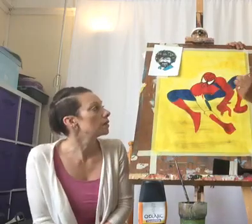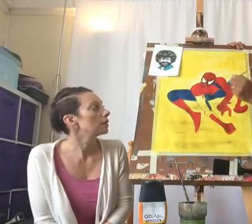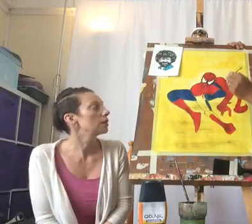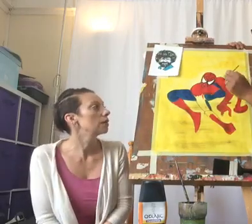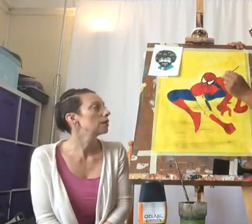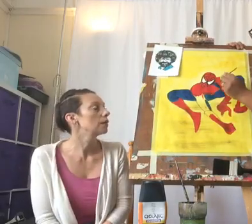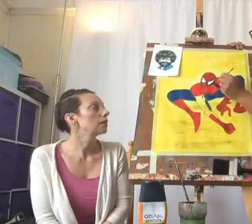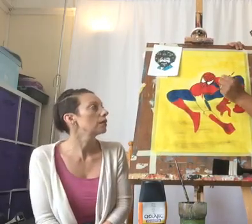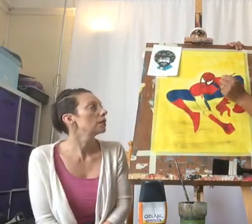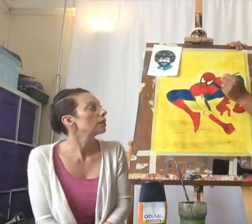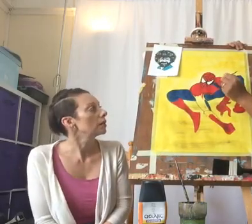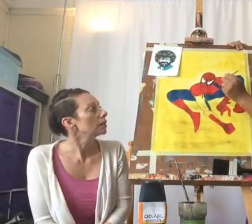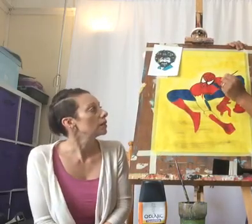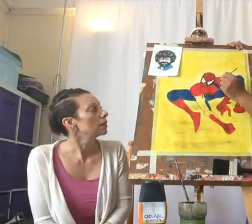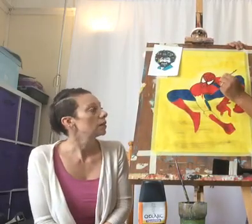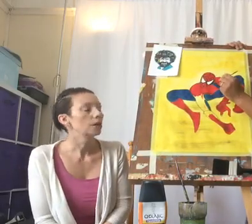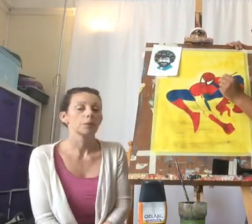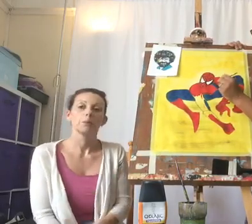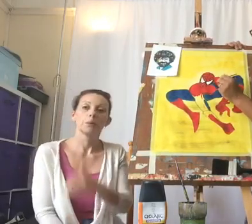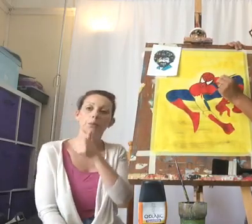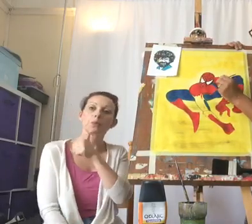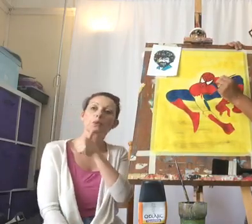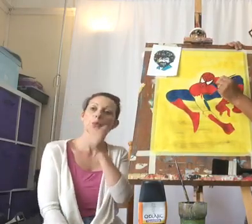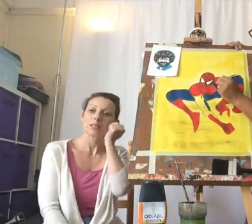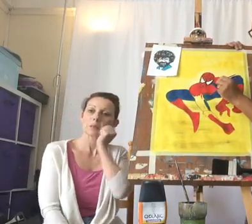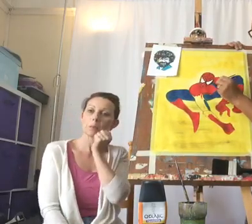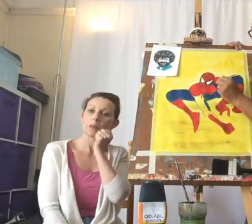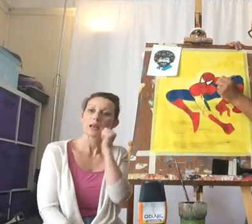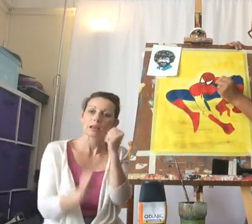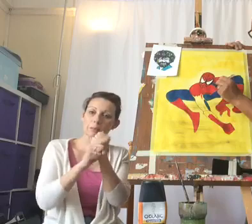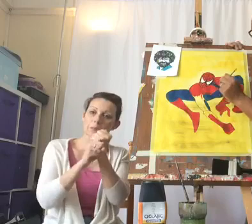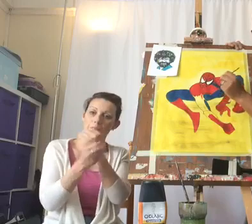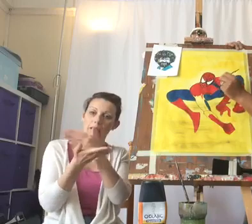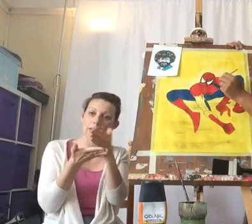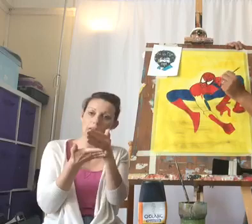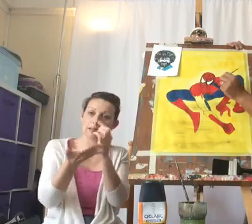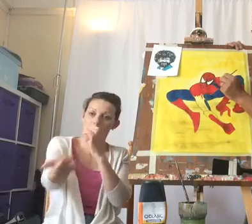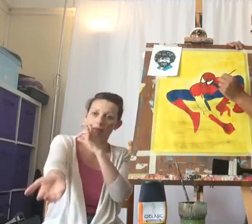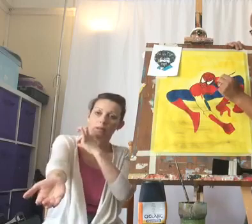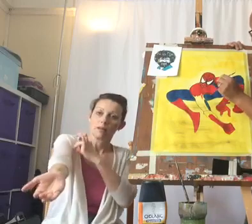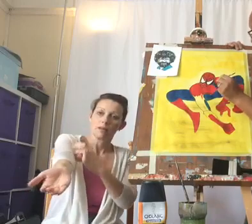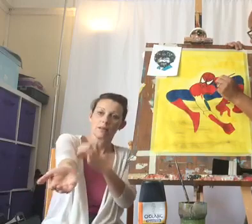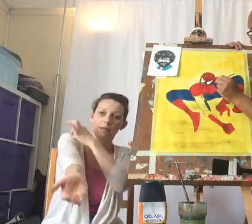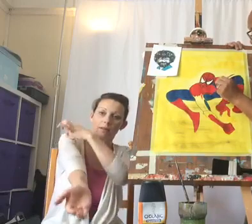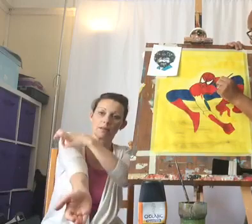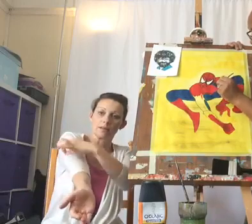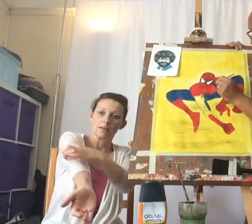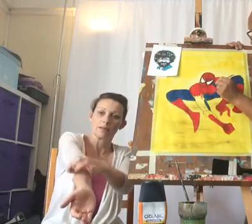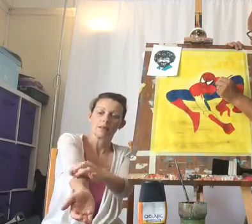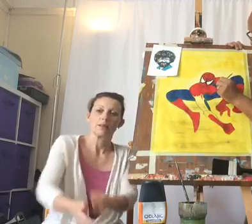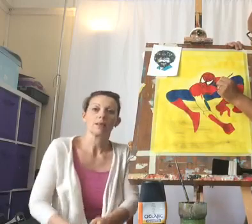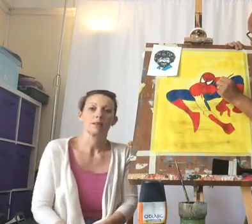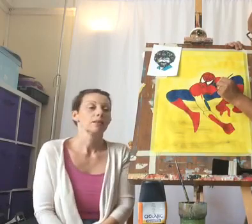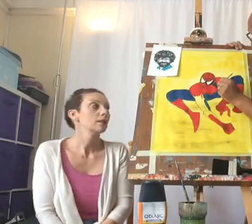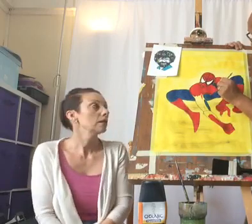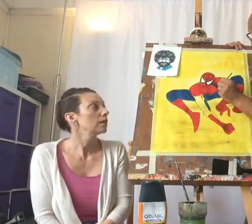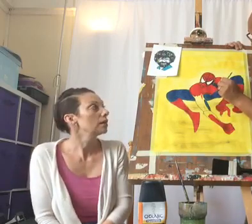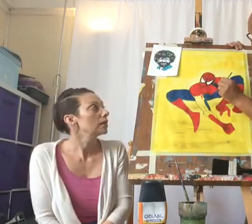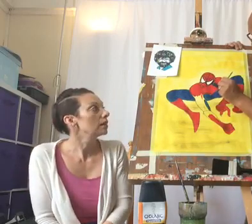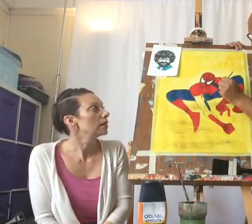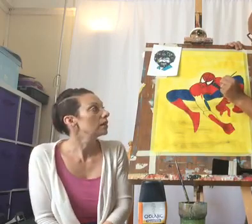arm. So I do think that's his arm as well. I've cocked something up here